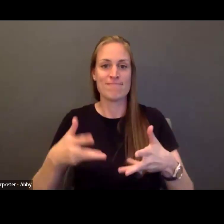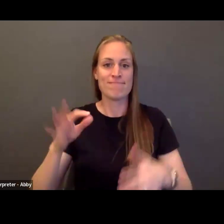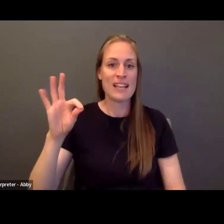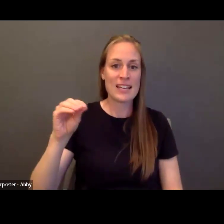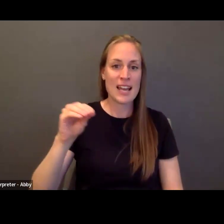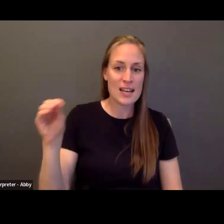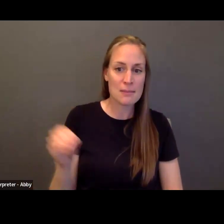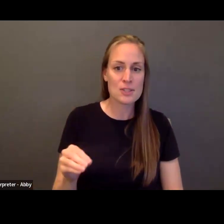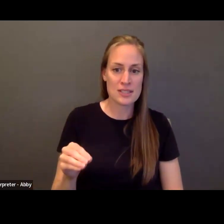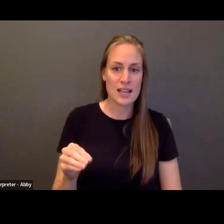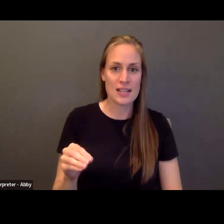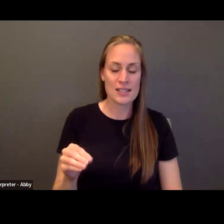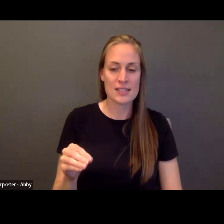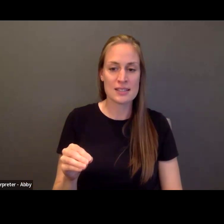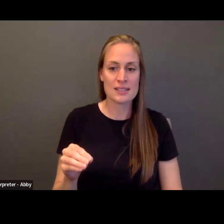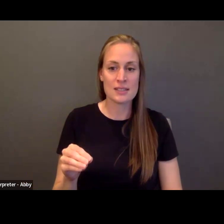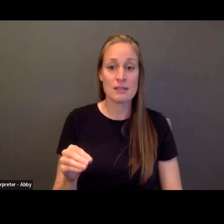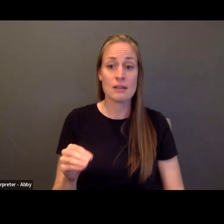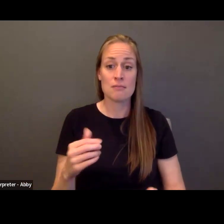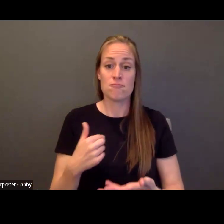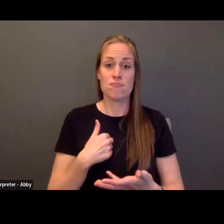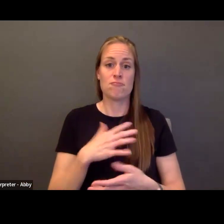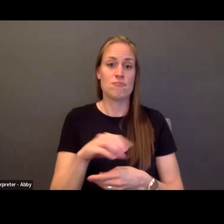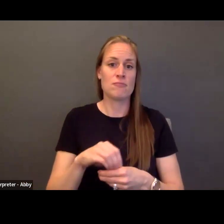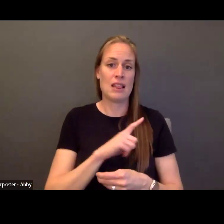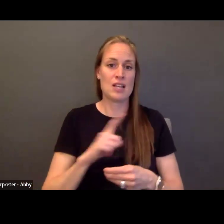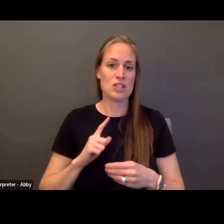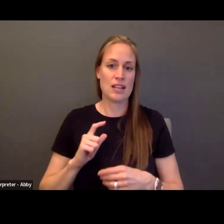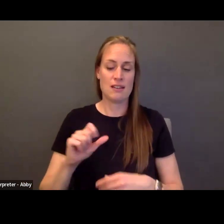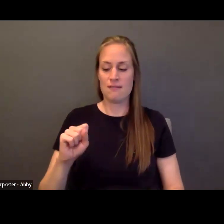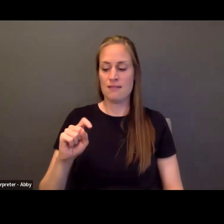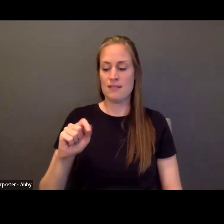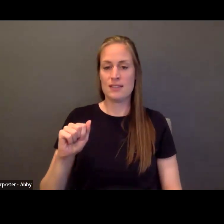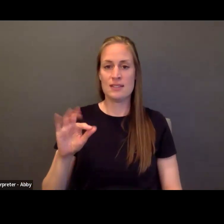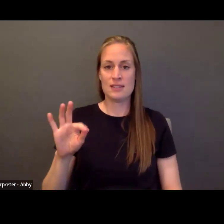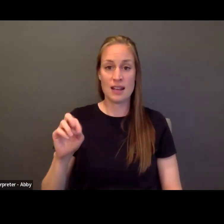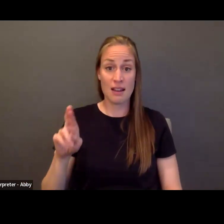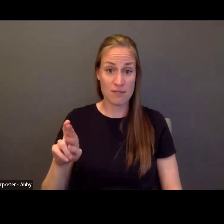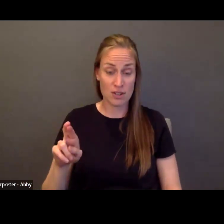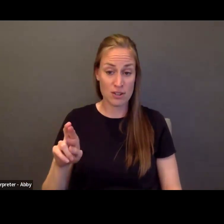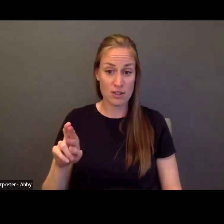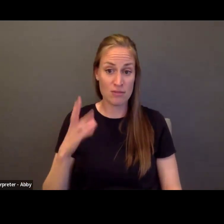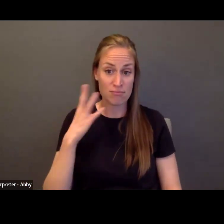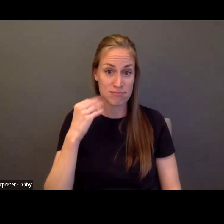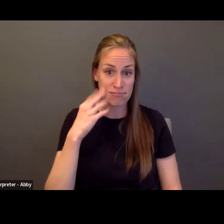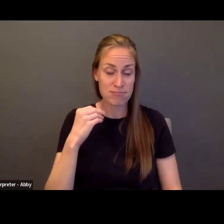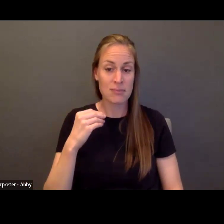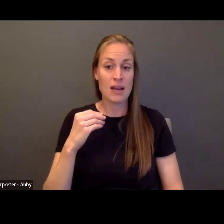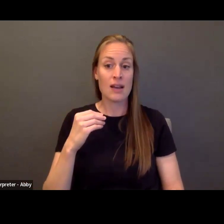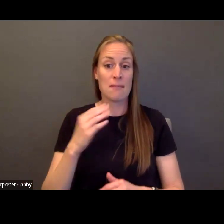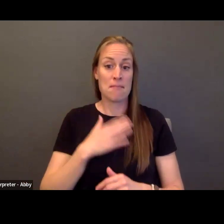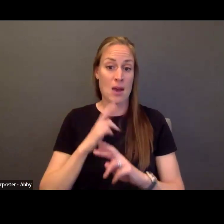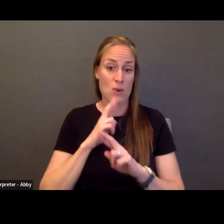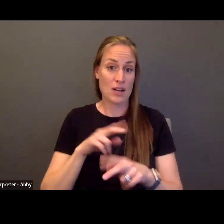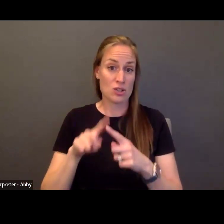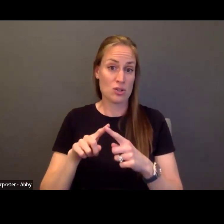Having spent many years as a legislative staffer, my reaction to a report like this, when somebody would come and say, we think